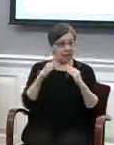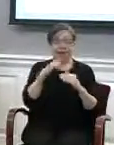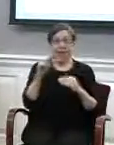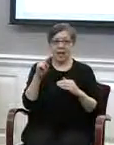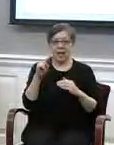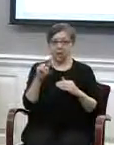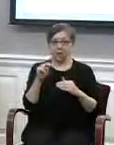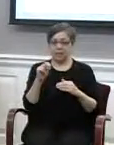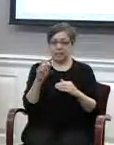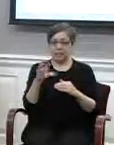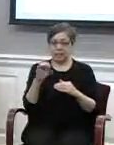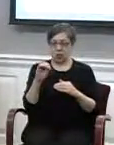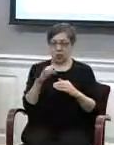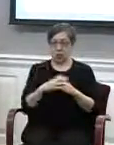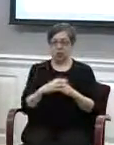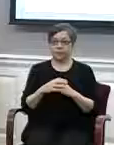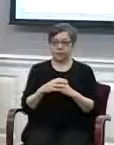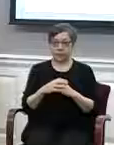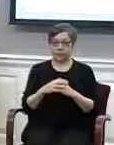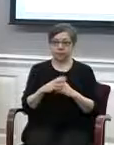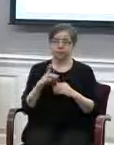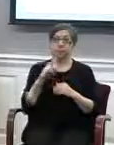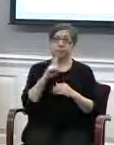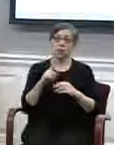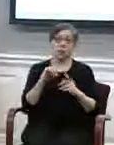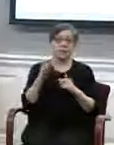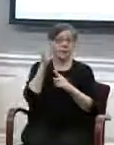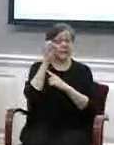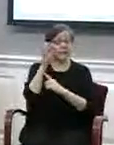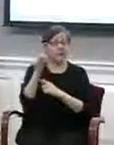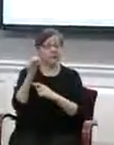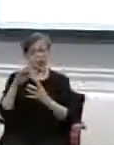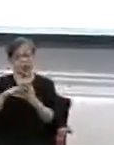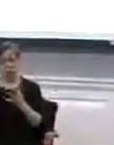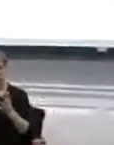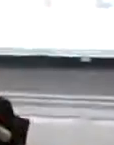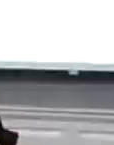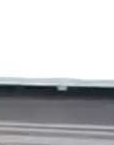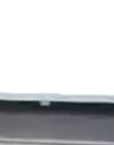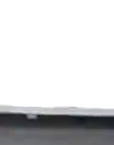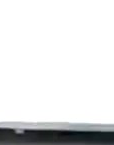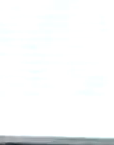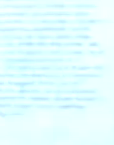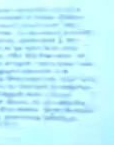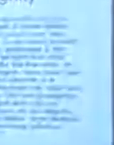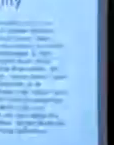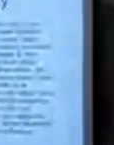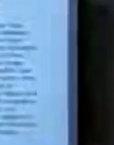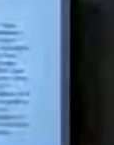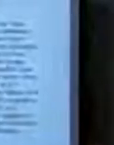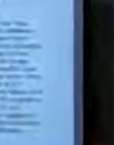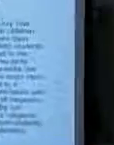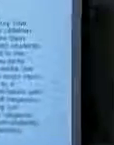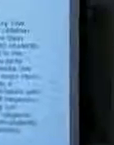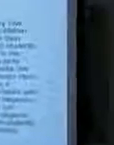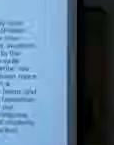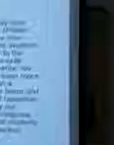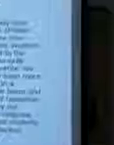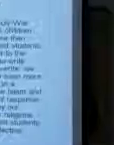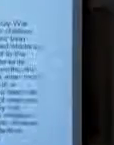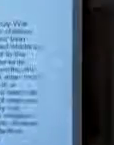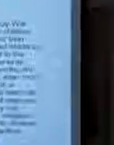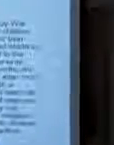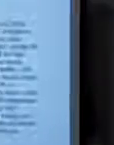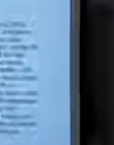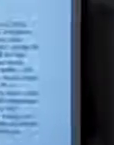both dynamic and community-centered in its conception of learning and its pursuit of empowerment and development. So I'm going to go inside the classroom now